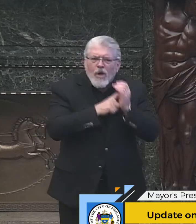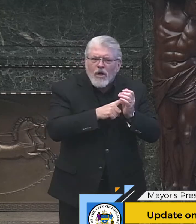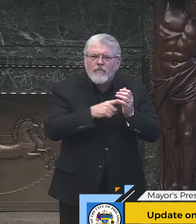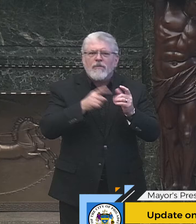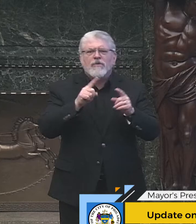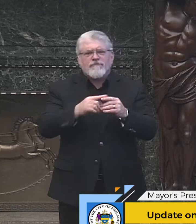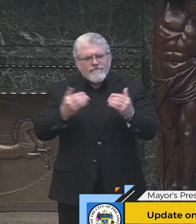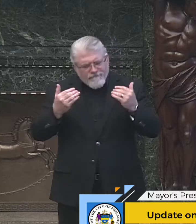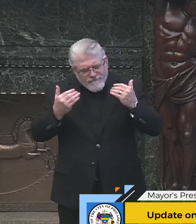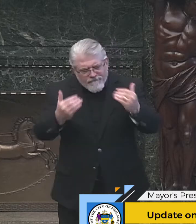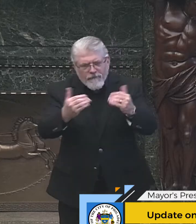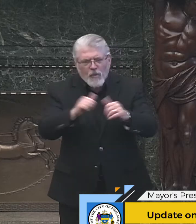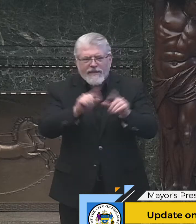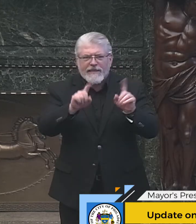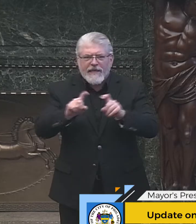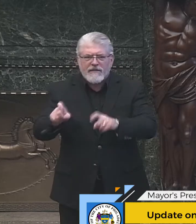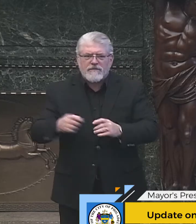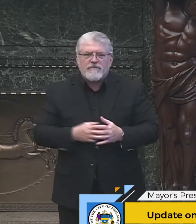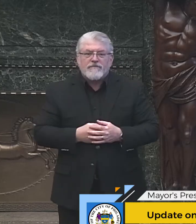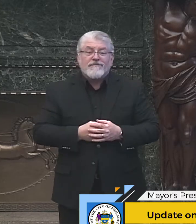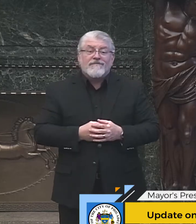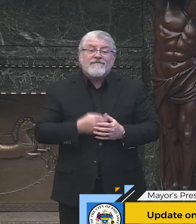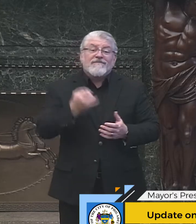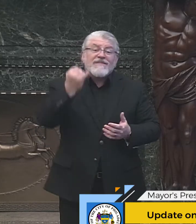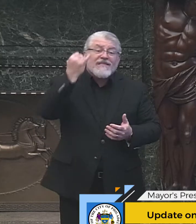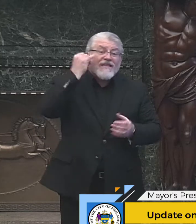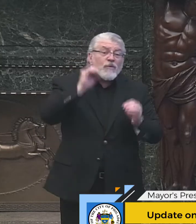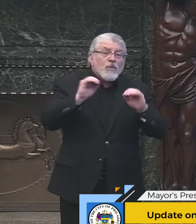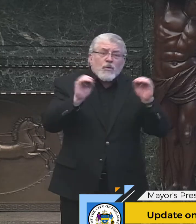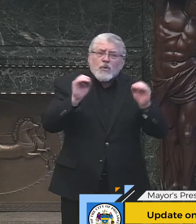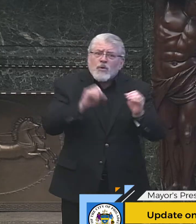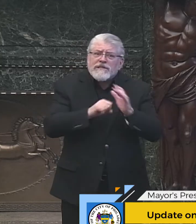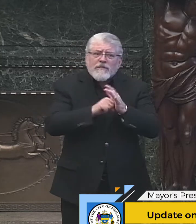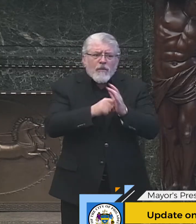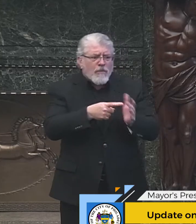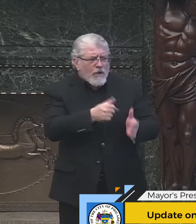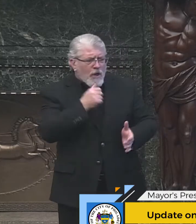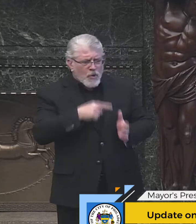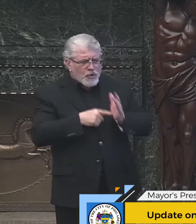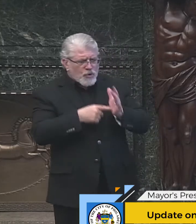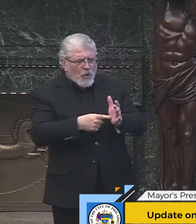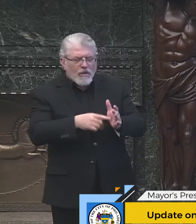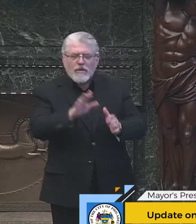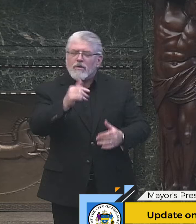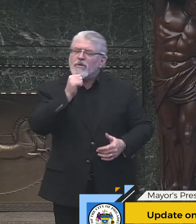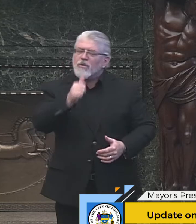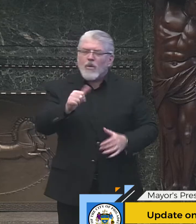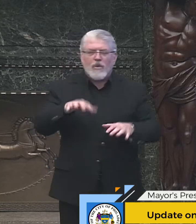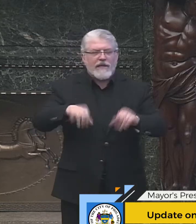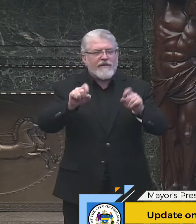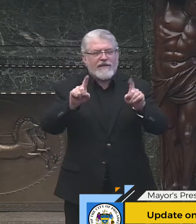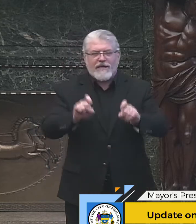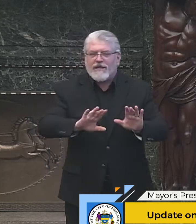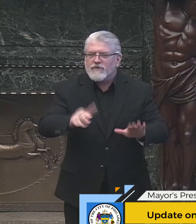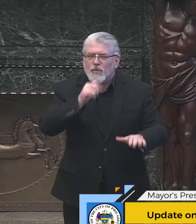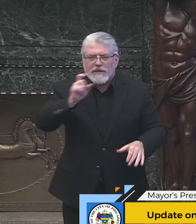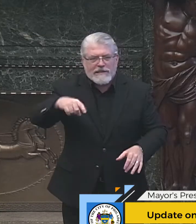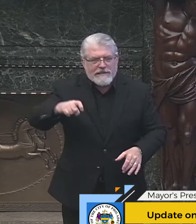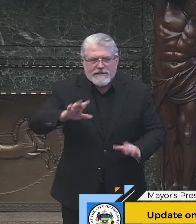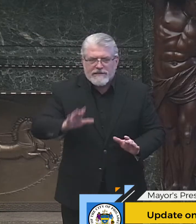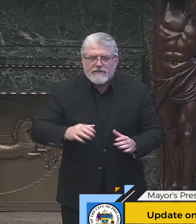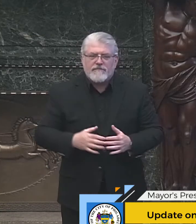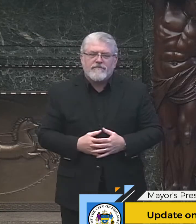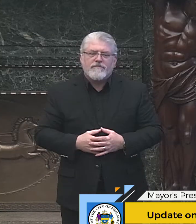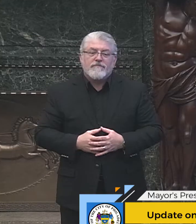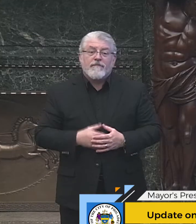before. If you don't have symptoms, don't get a test. We don't want to waste those supplies for you if you don't have symptoms. If you have symptoms,